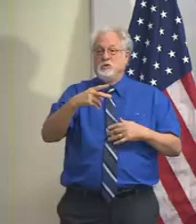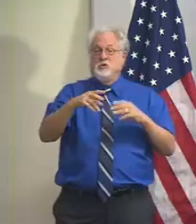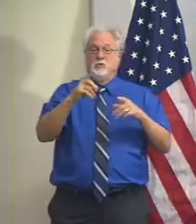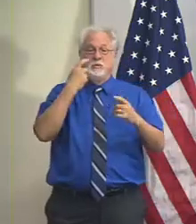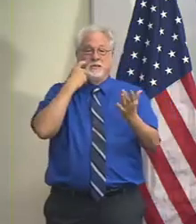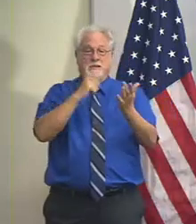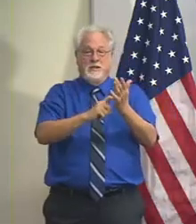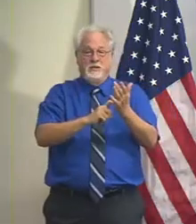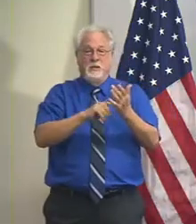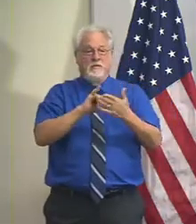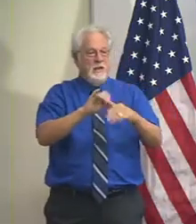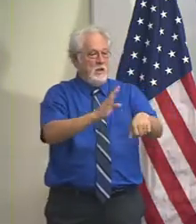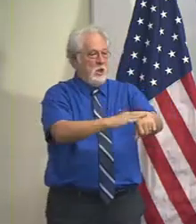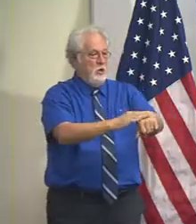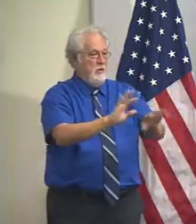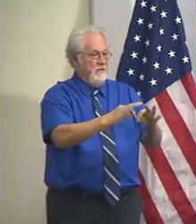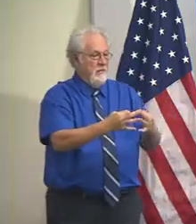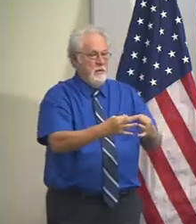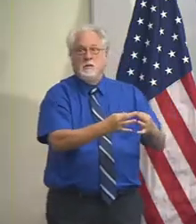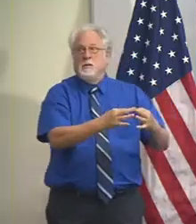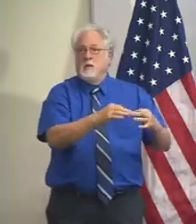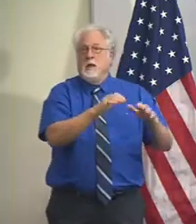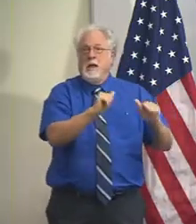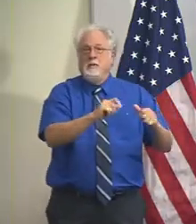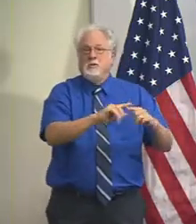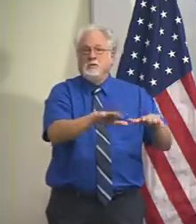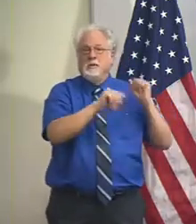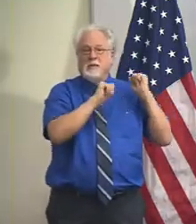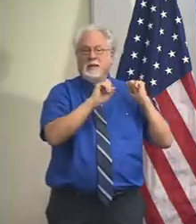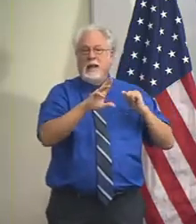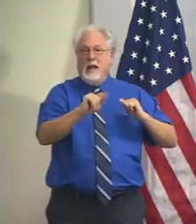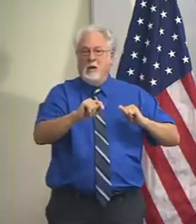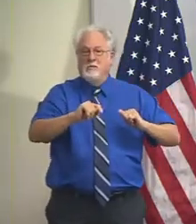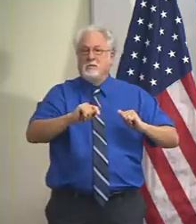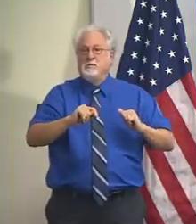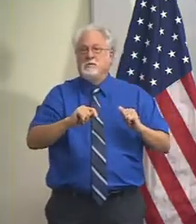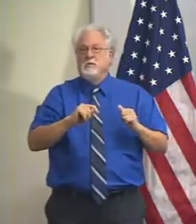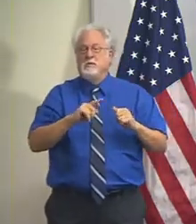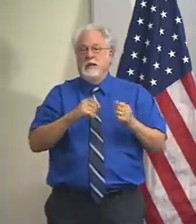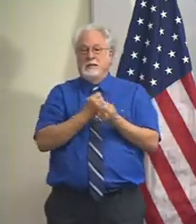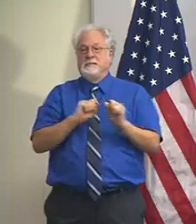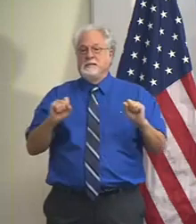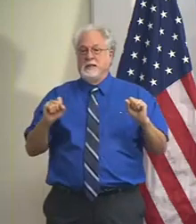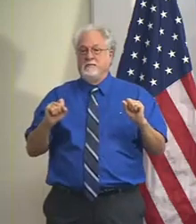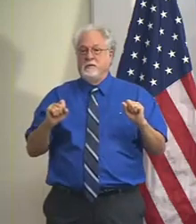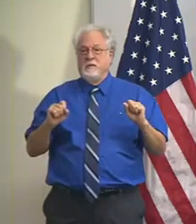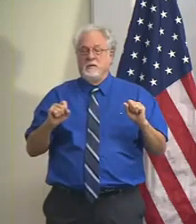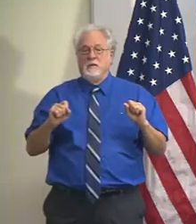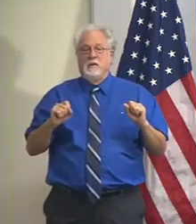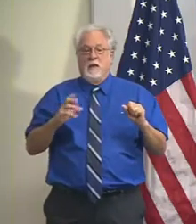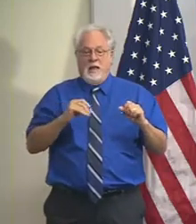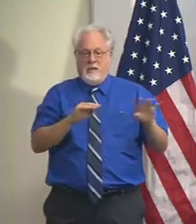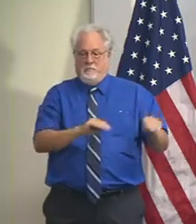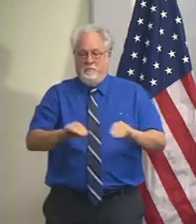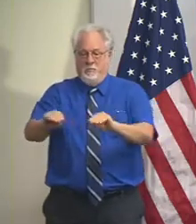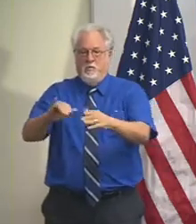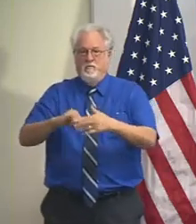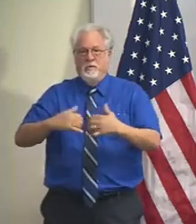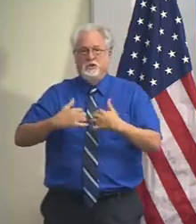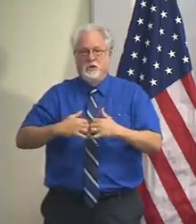that alerted the family, and they were able to get out and get to safety and reposition that